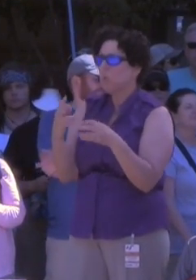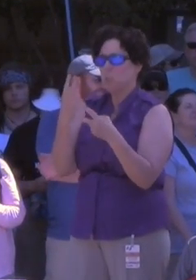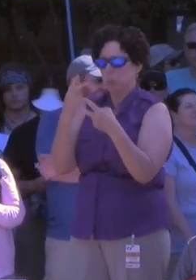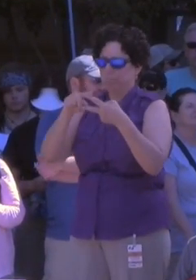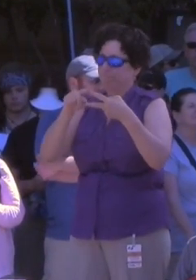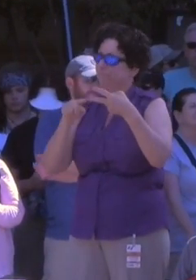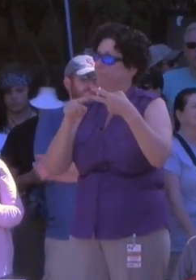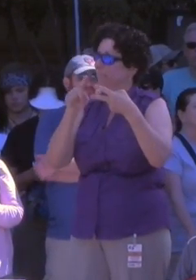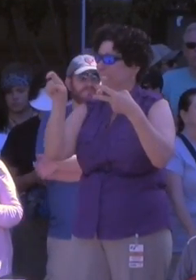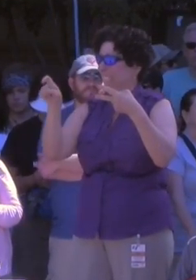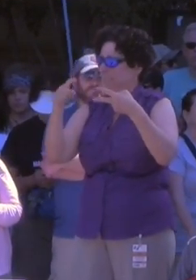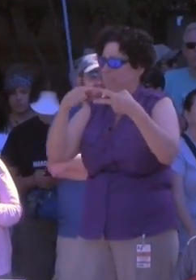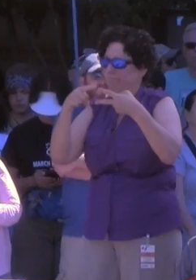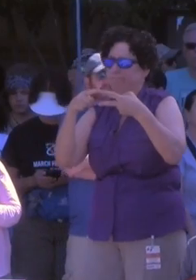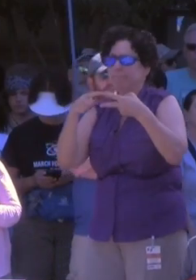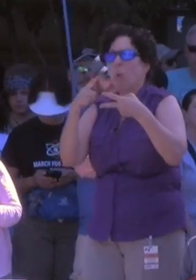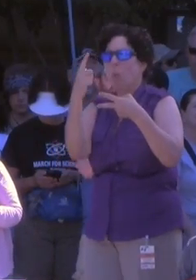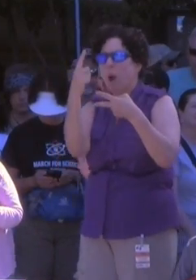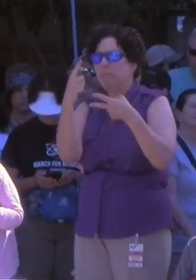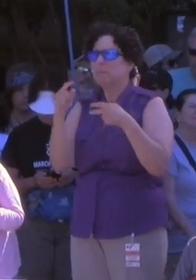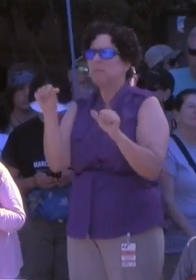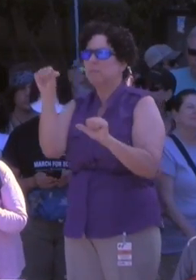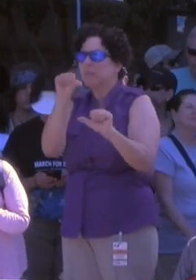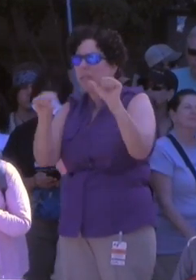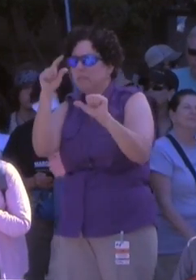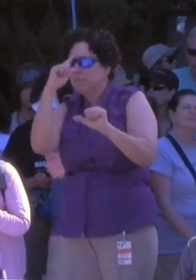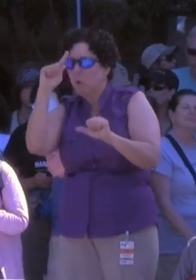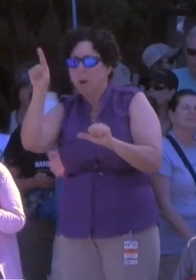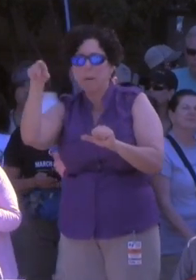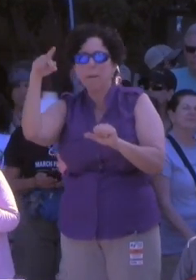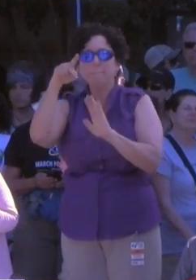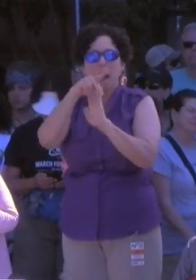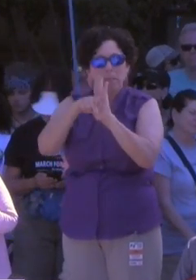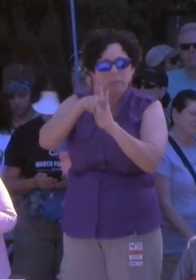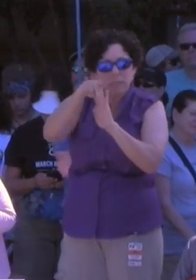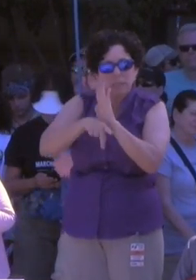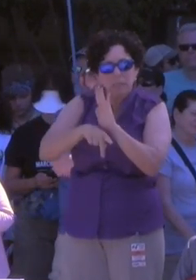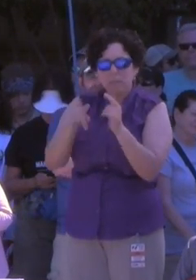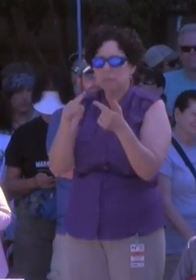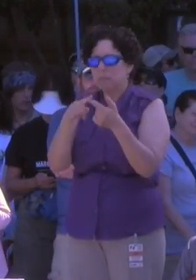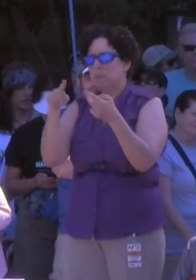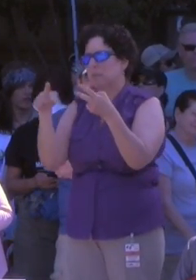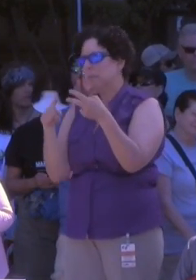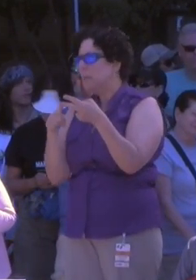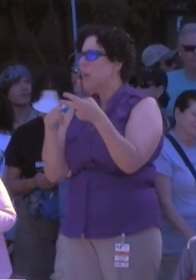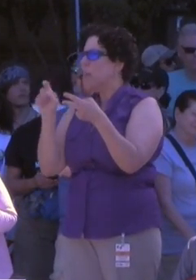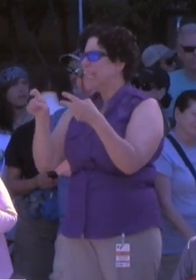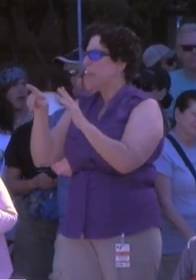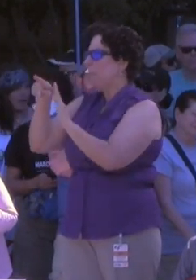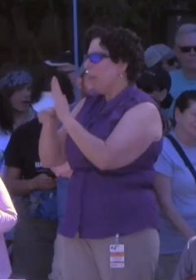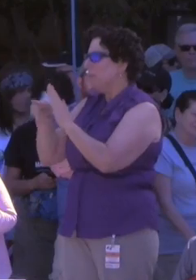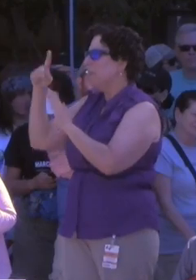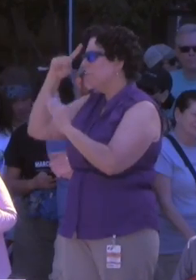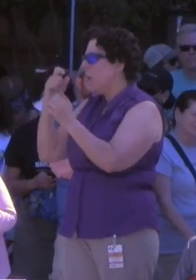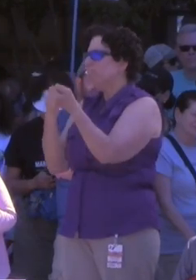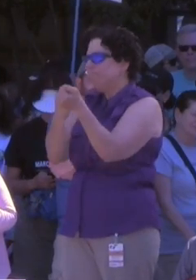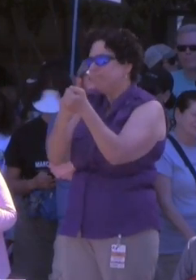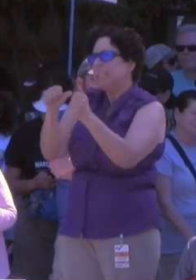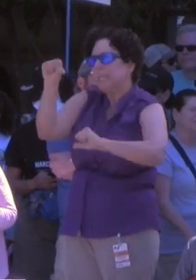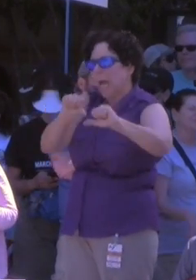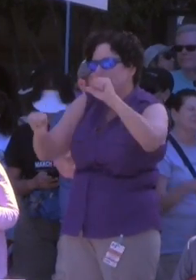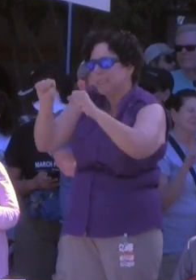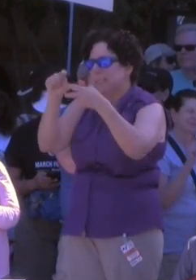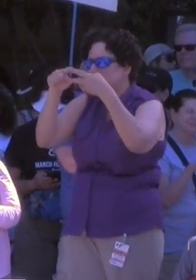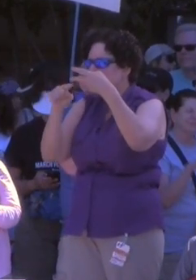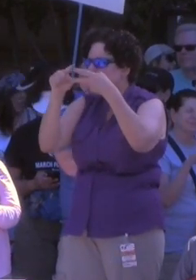things. One is science for policy, and the other is we need policy for science.